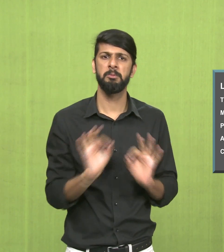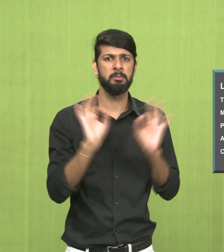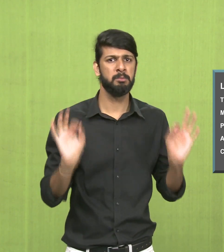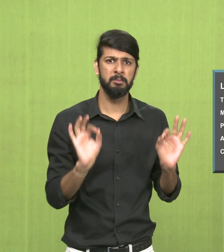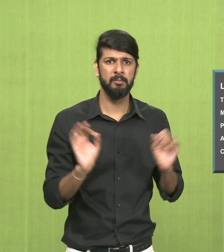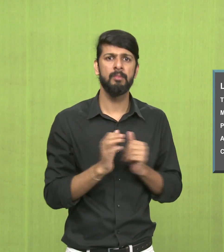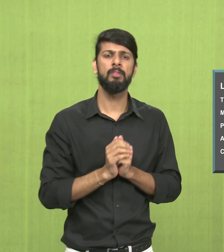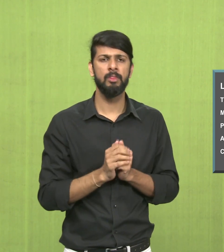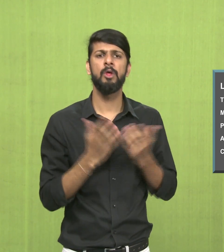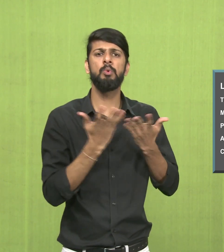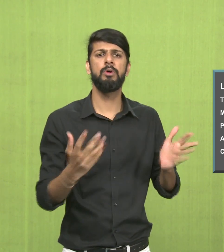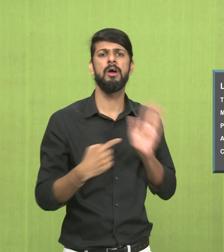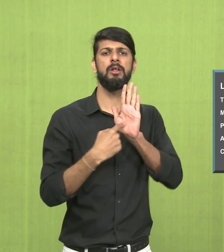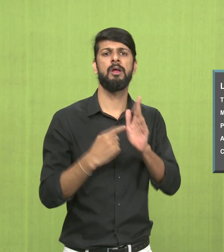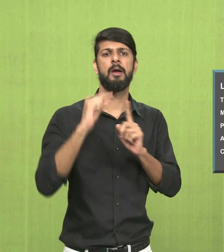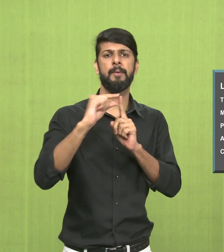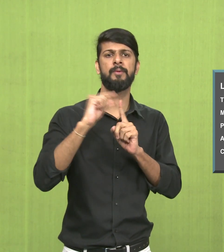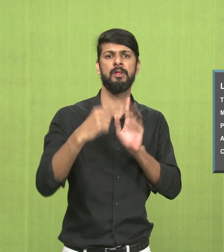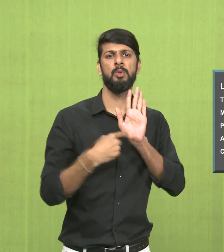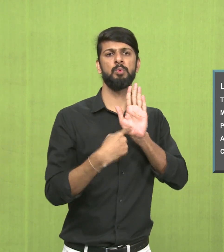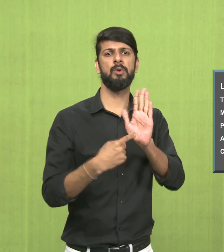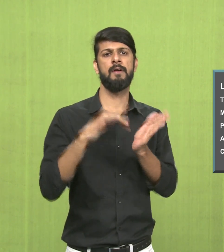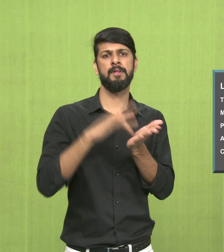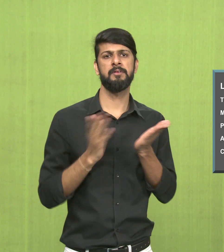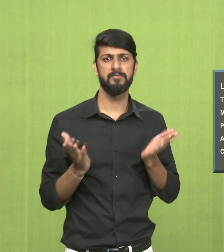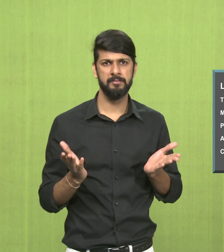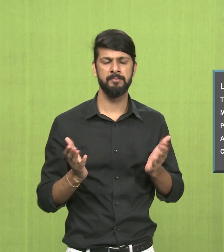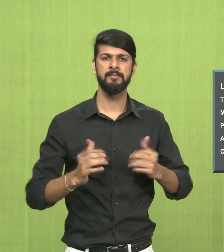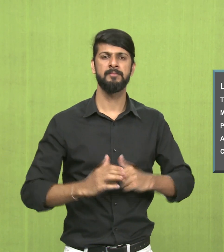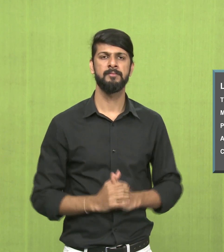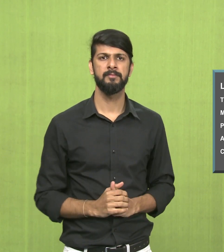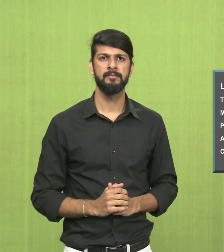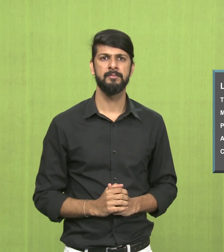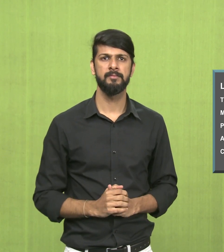Artist is unknown and the collection is at private source.